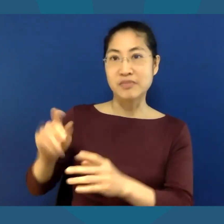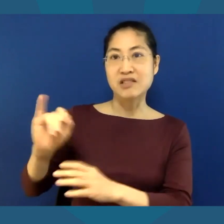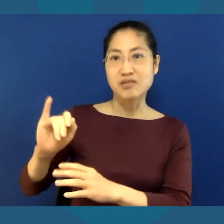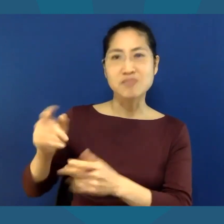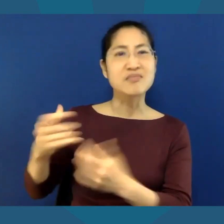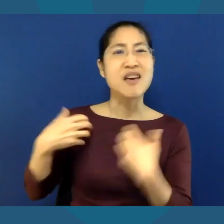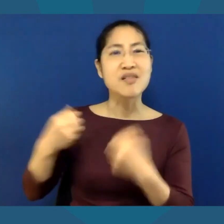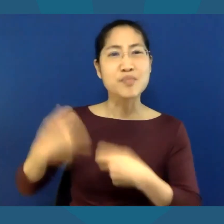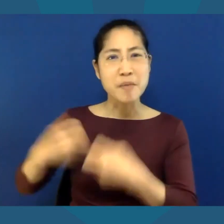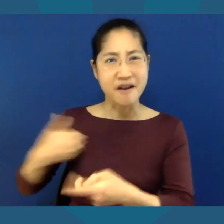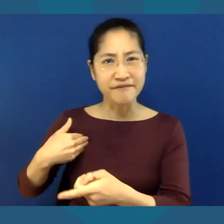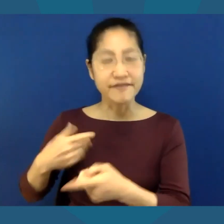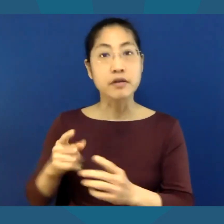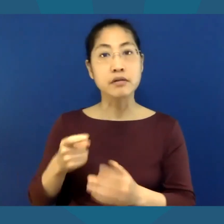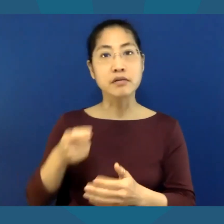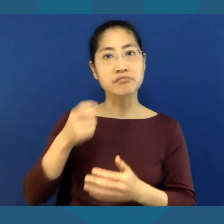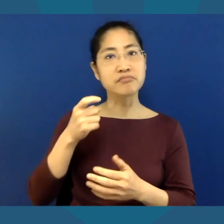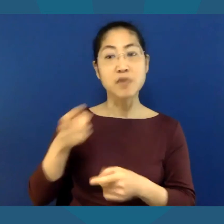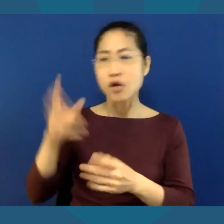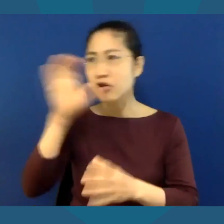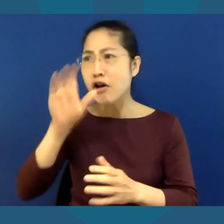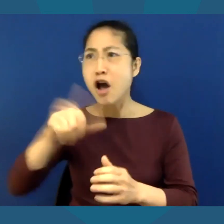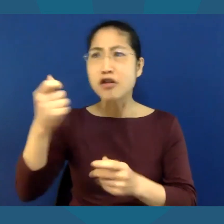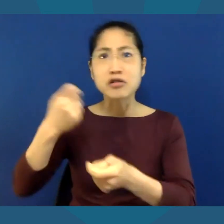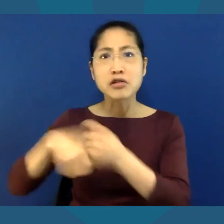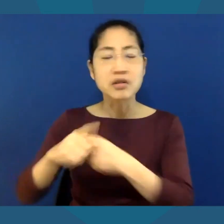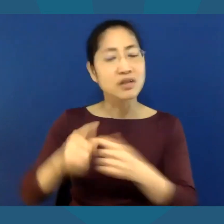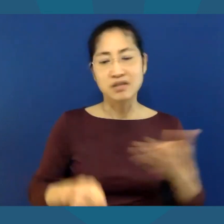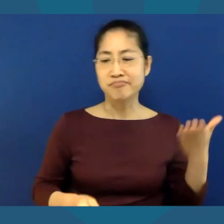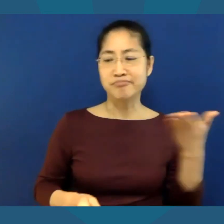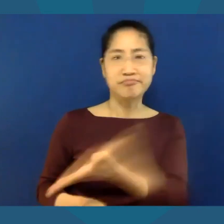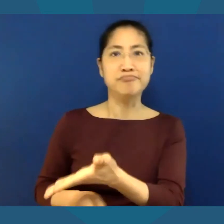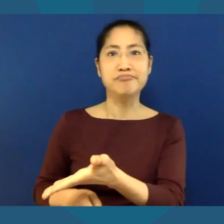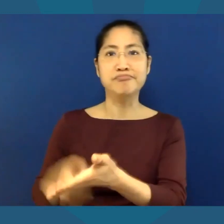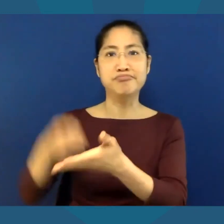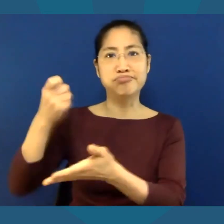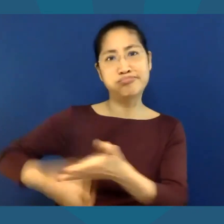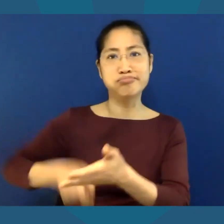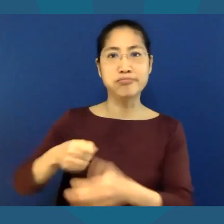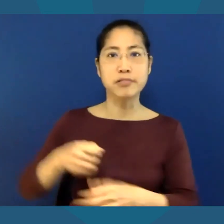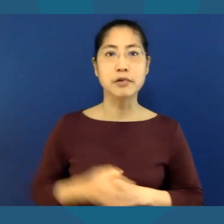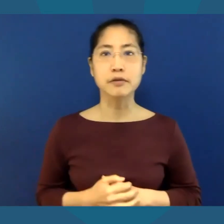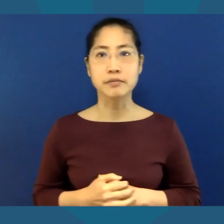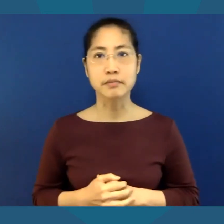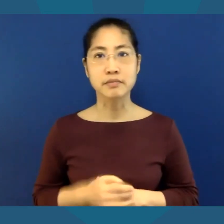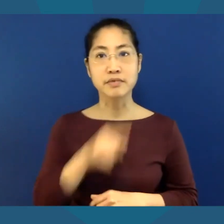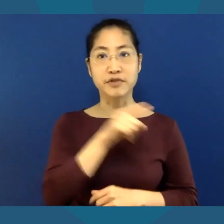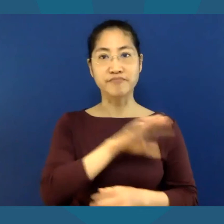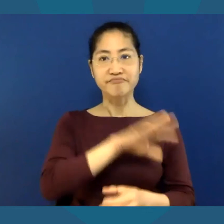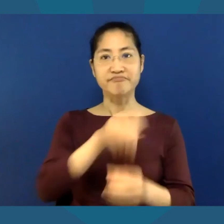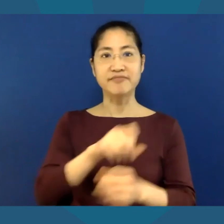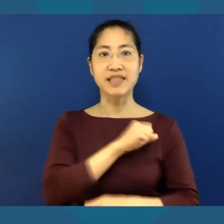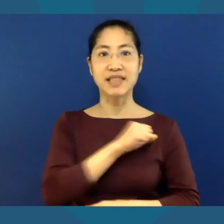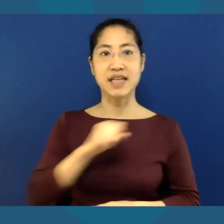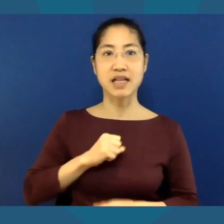higher costs for Medicare recipients with pre-existing conditions when changing Medigap providers.